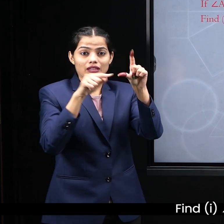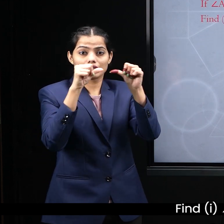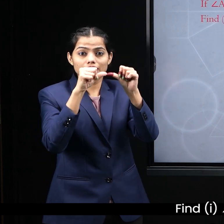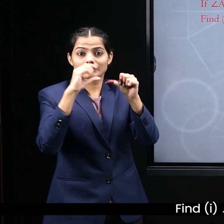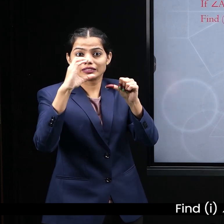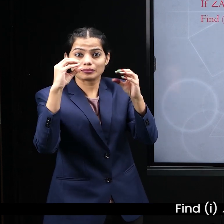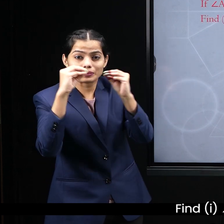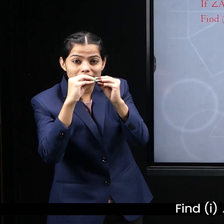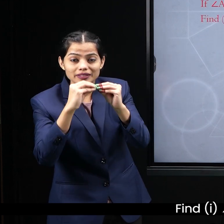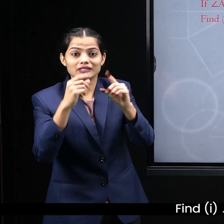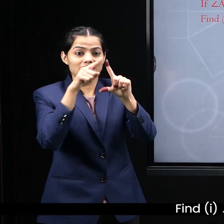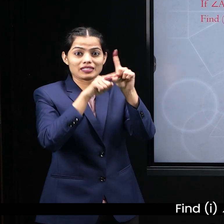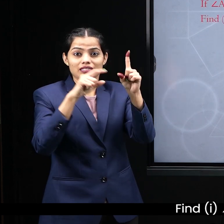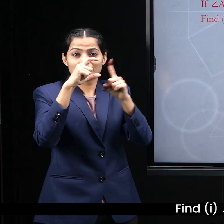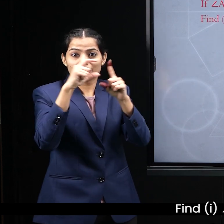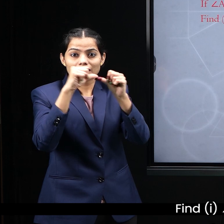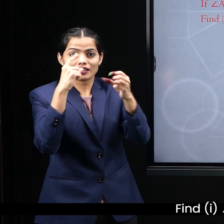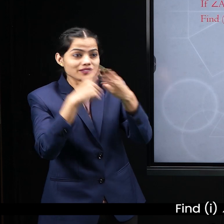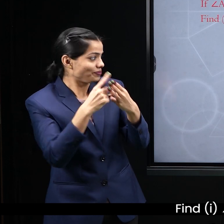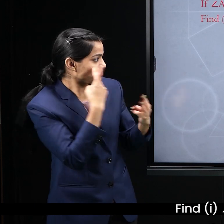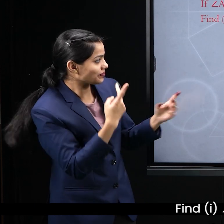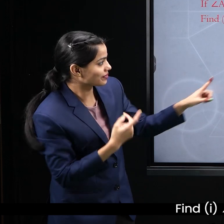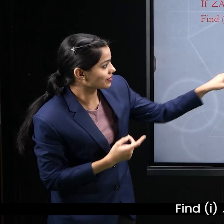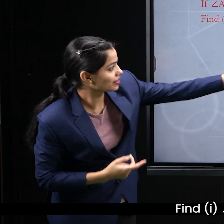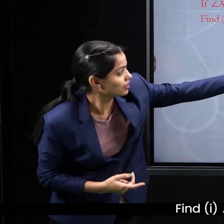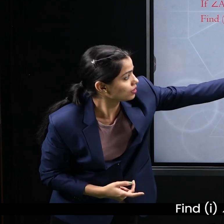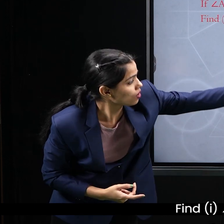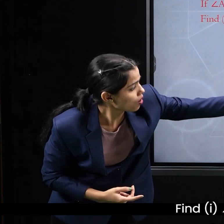angle ACB, angle DAE.